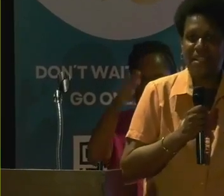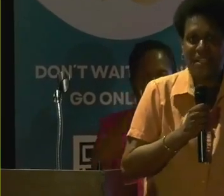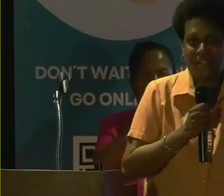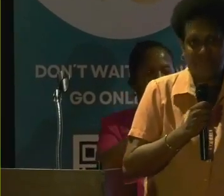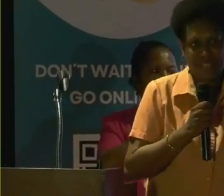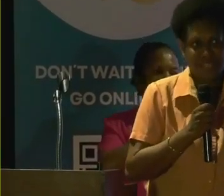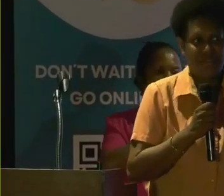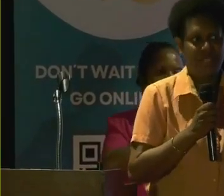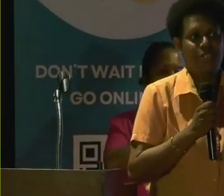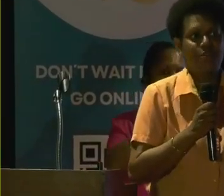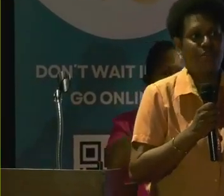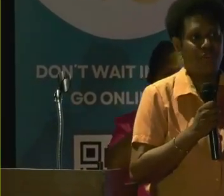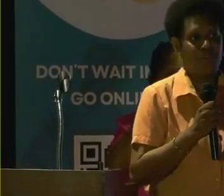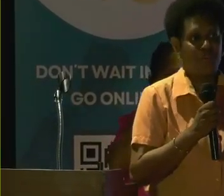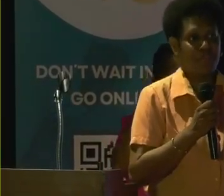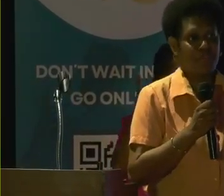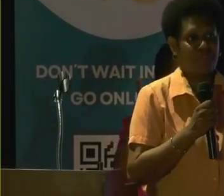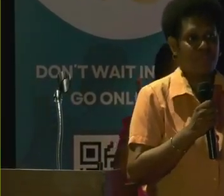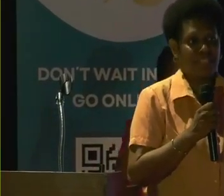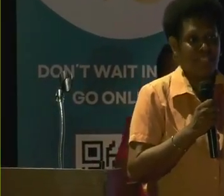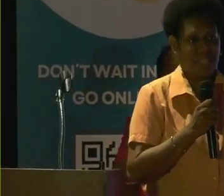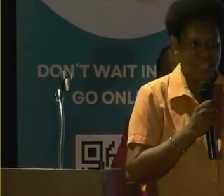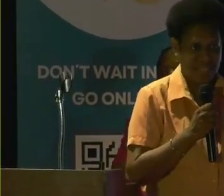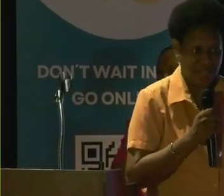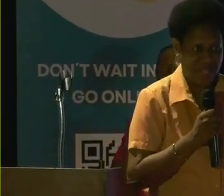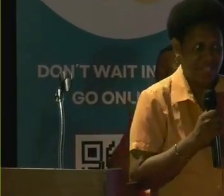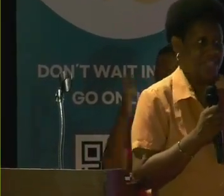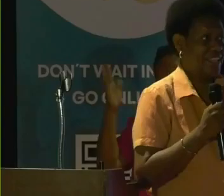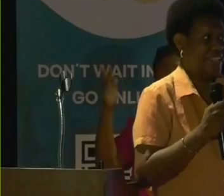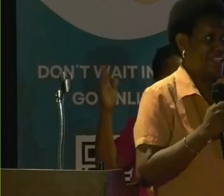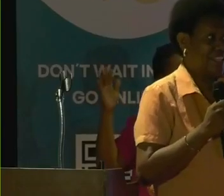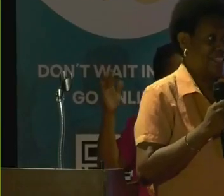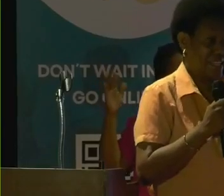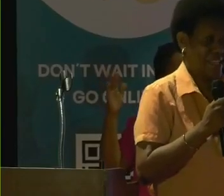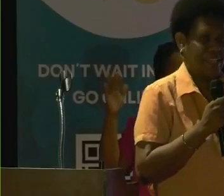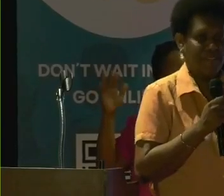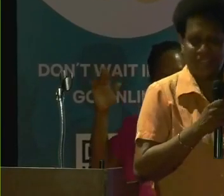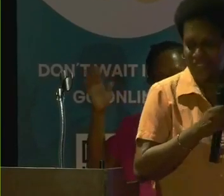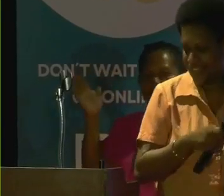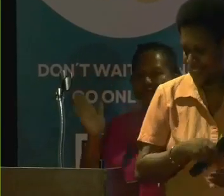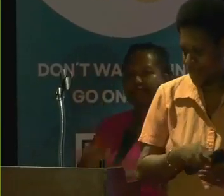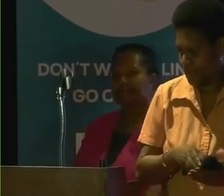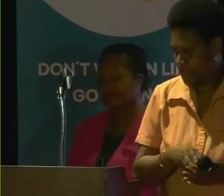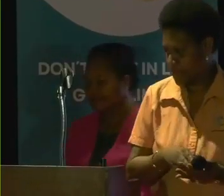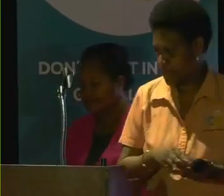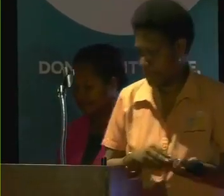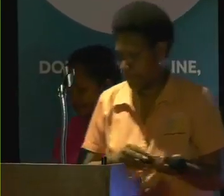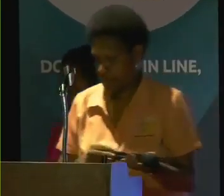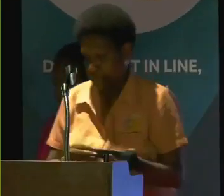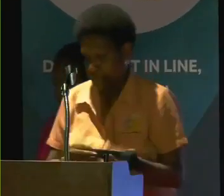safely, and we'll see you all tomorrow. Thank you.